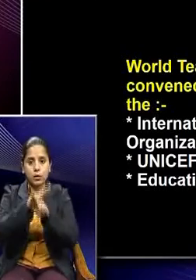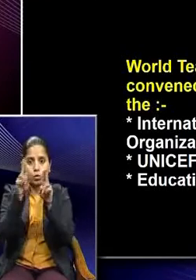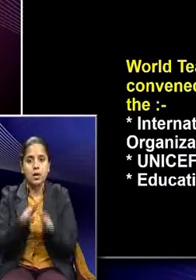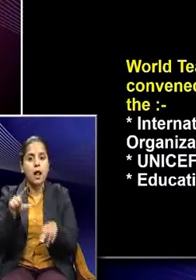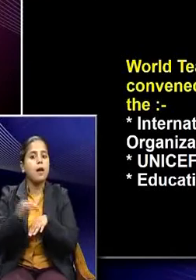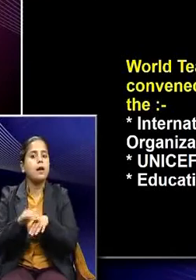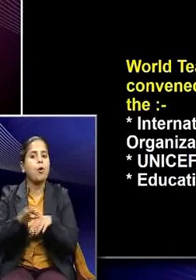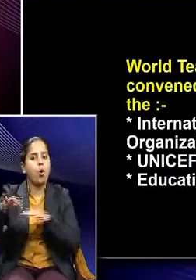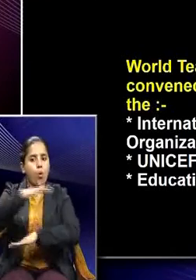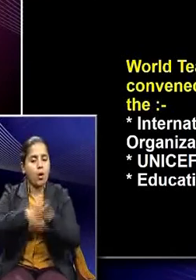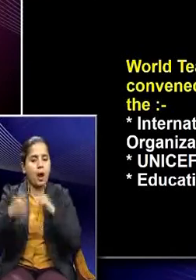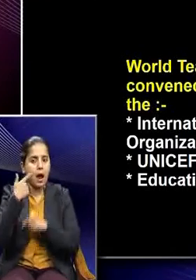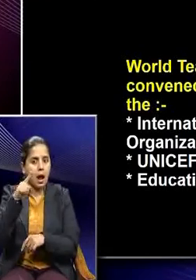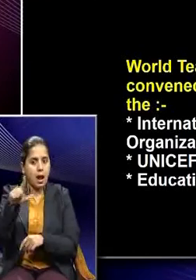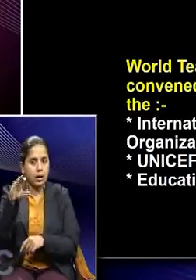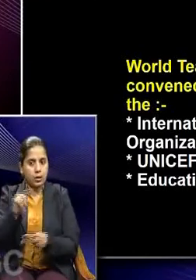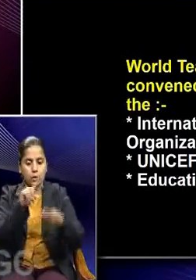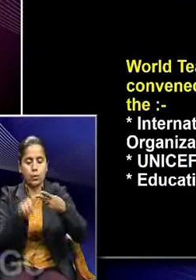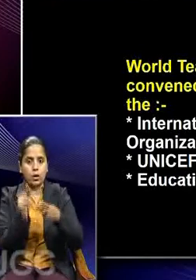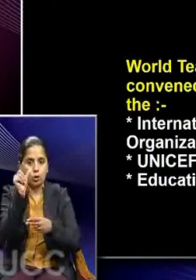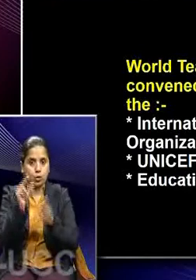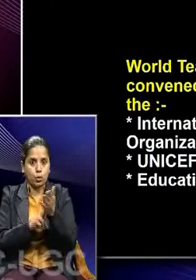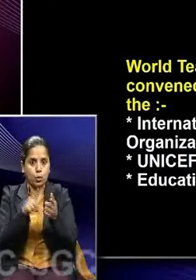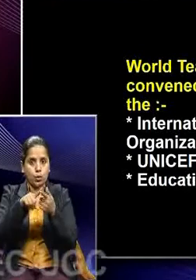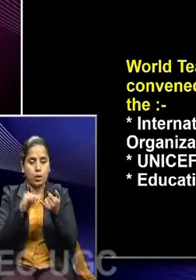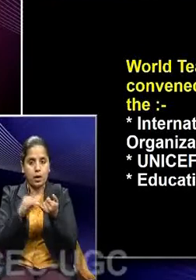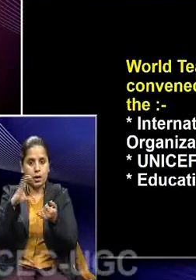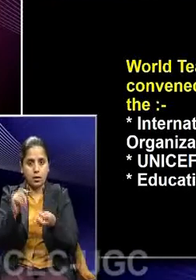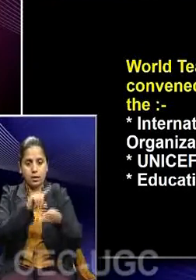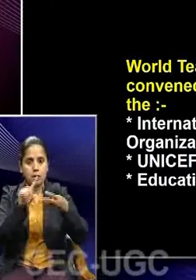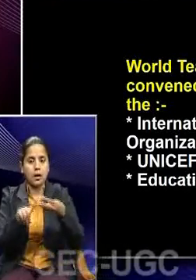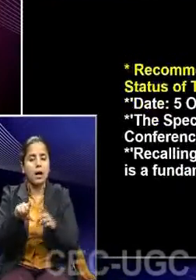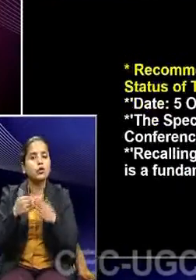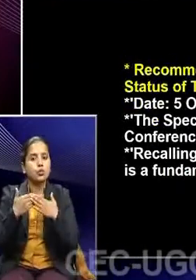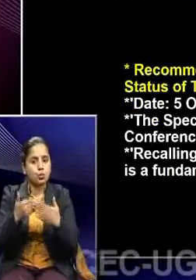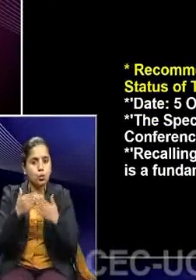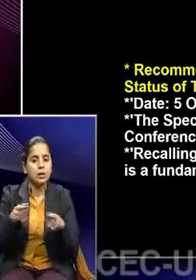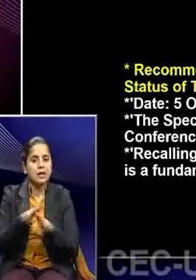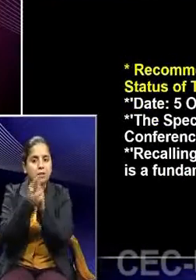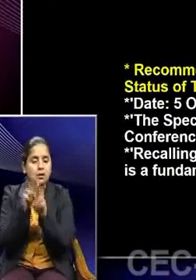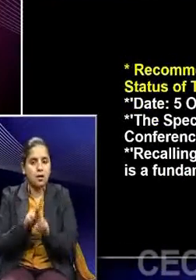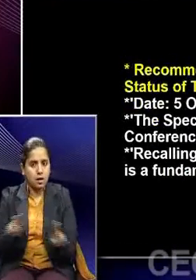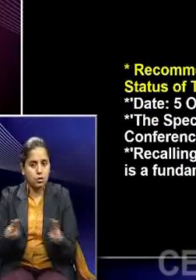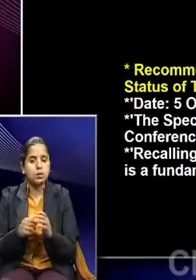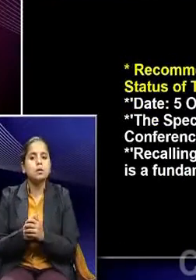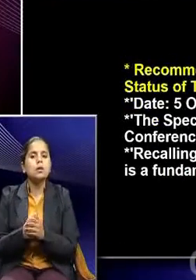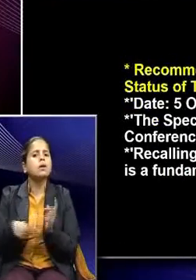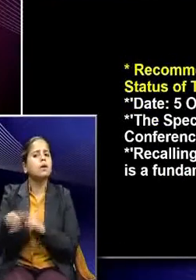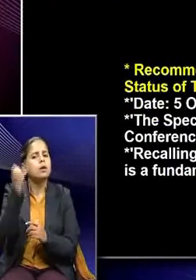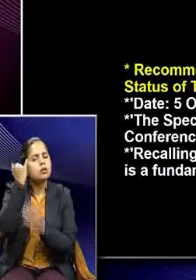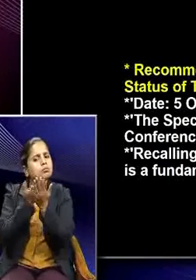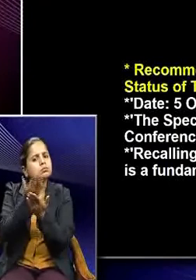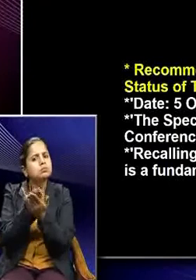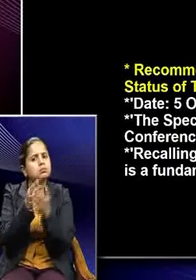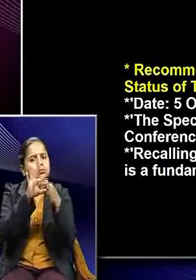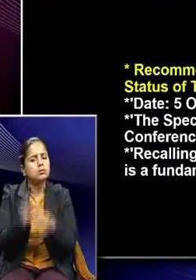Organization, UNESCO, and Education International. The recommendation concerning